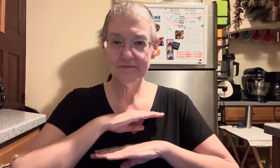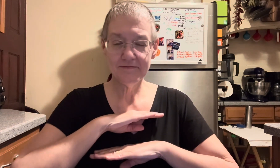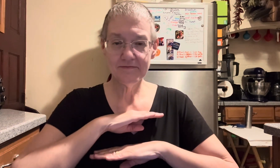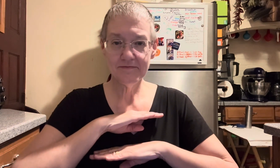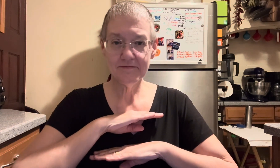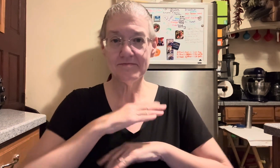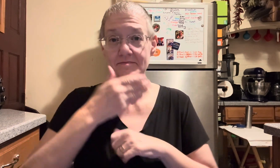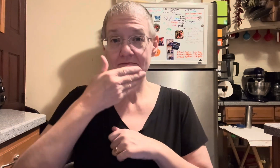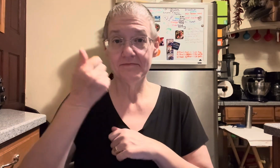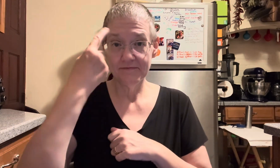me.